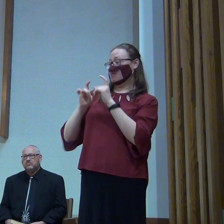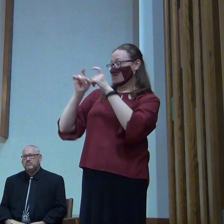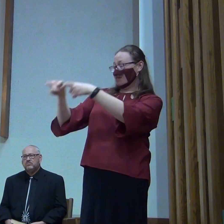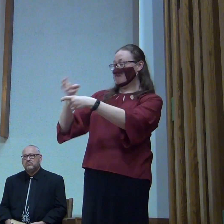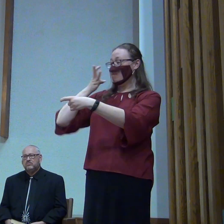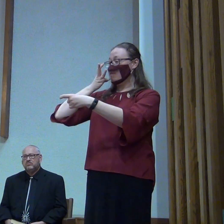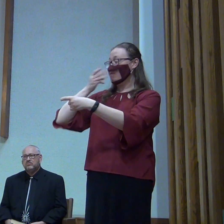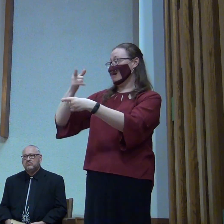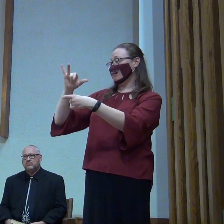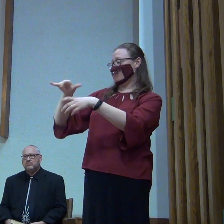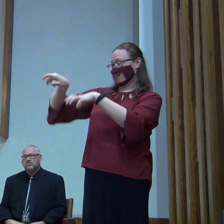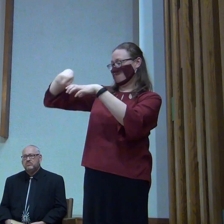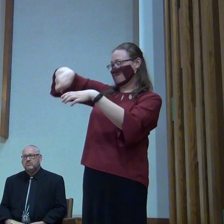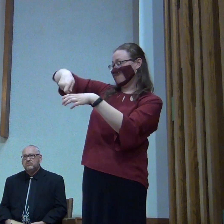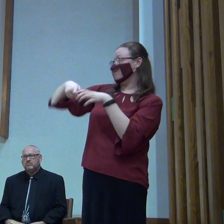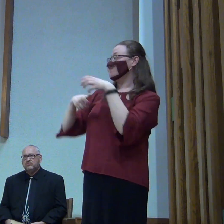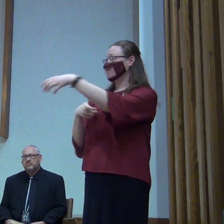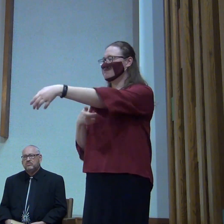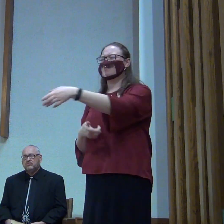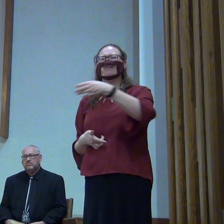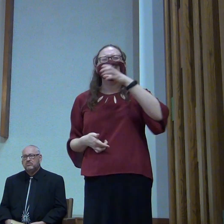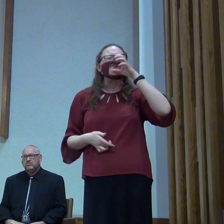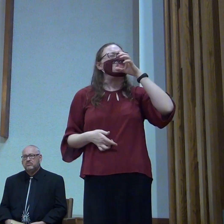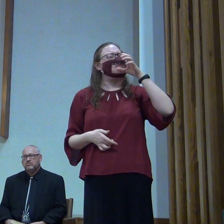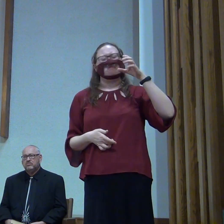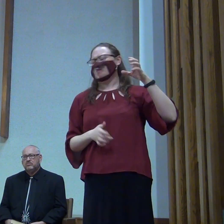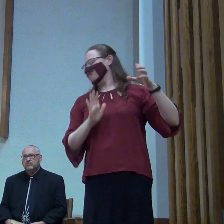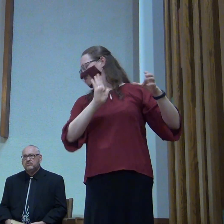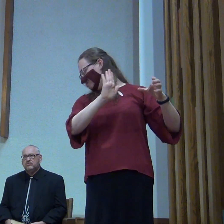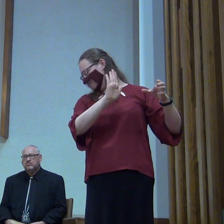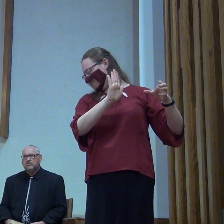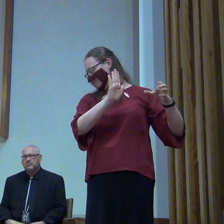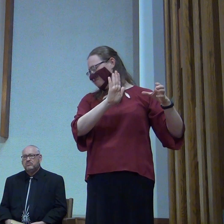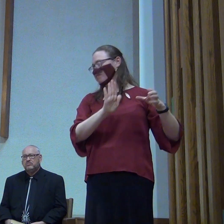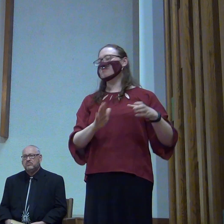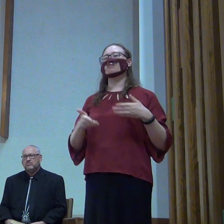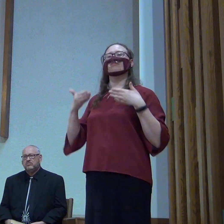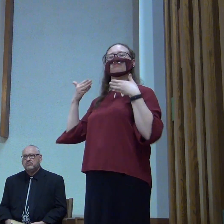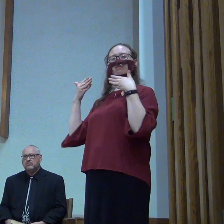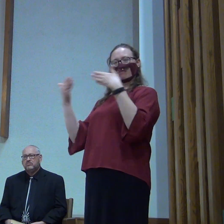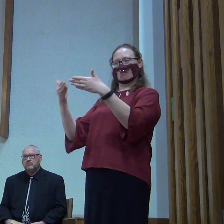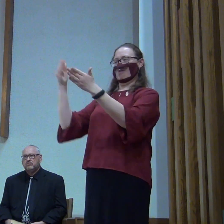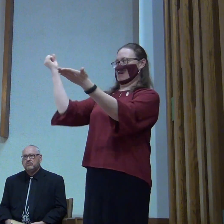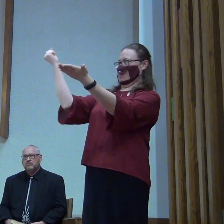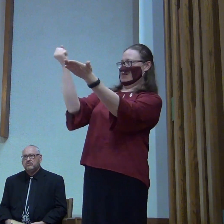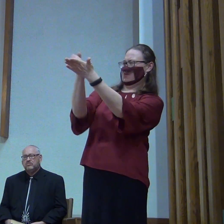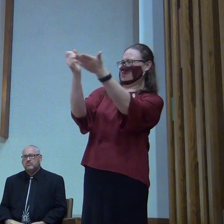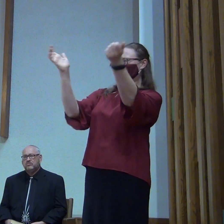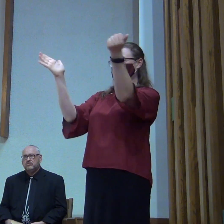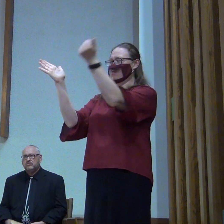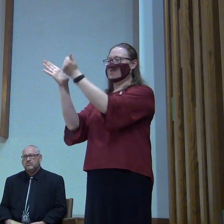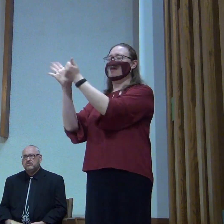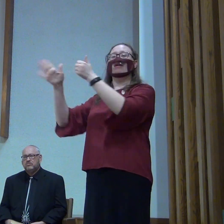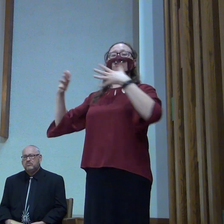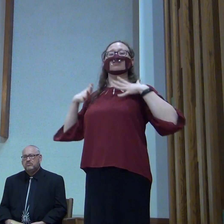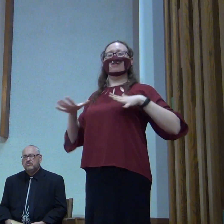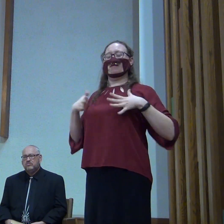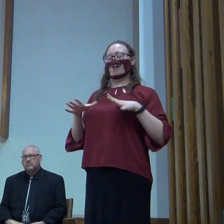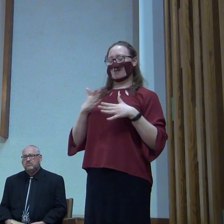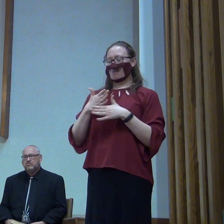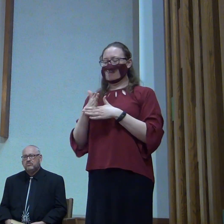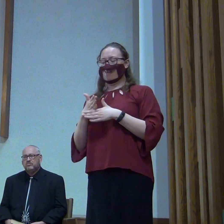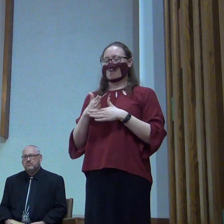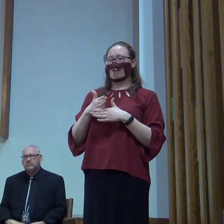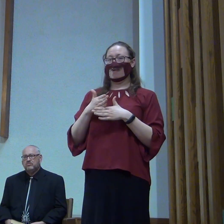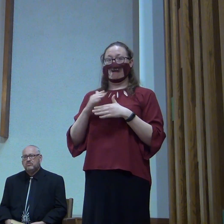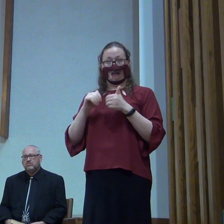after tasting it, he refused to drink it. When they had crucified him, they divided up his clothes by